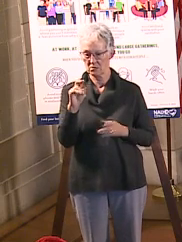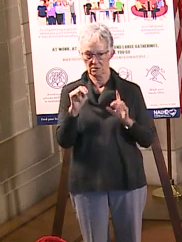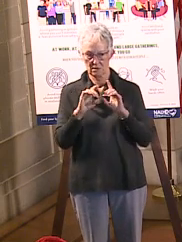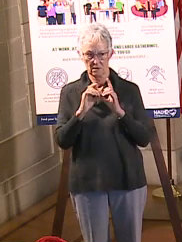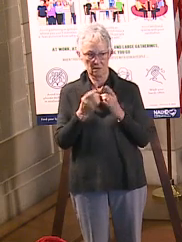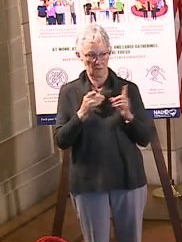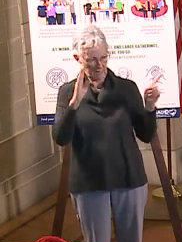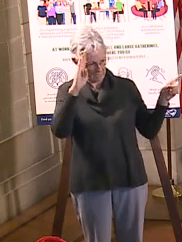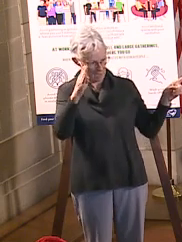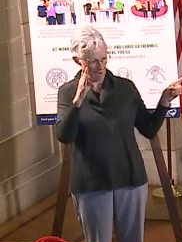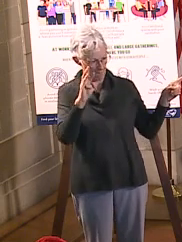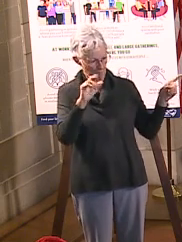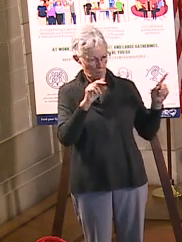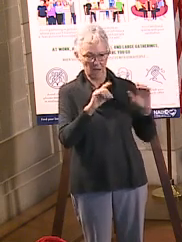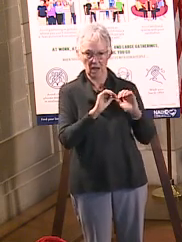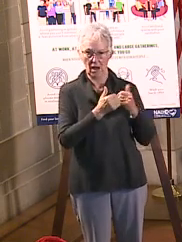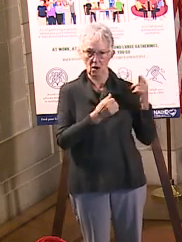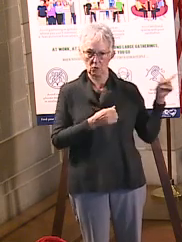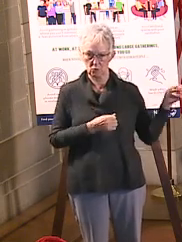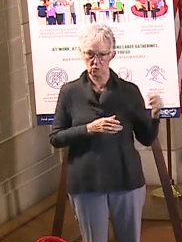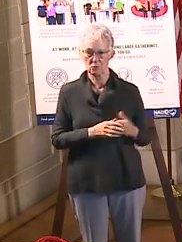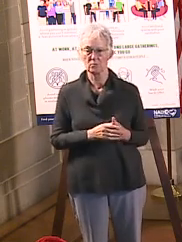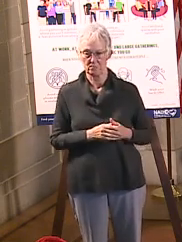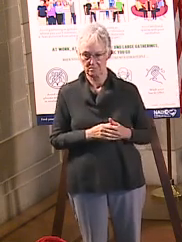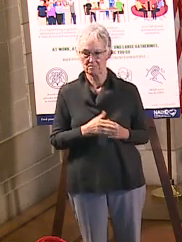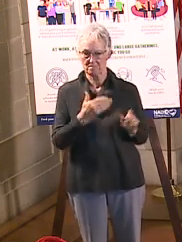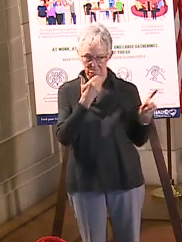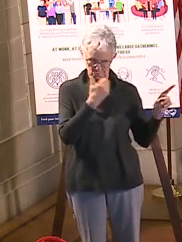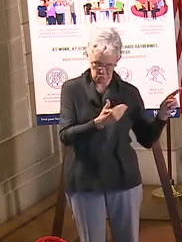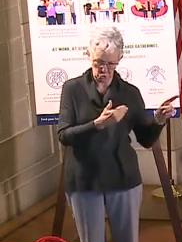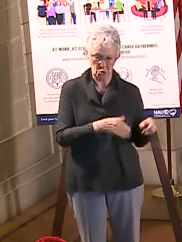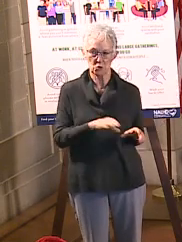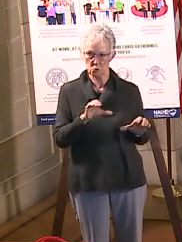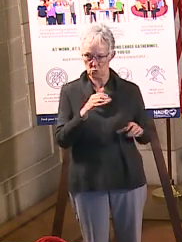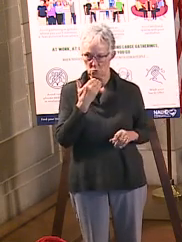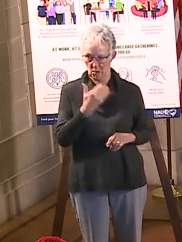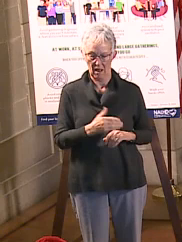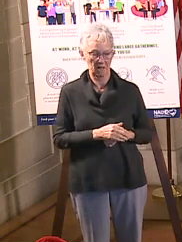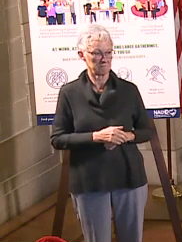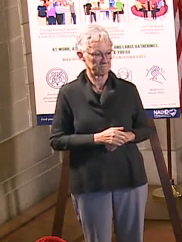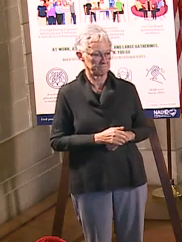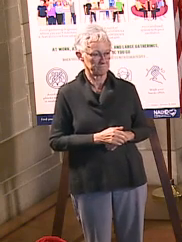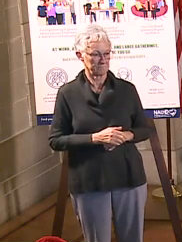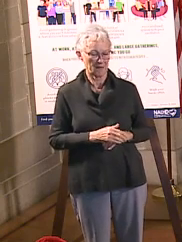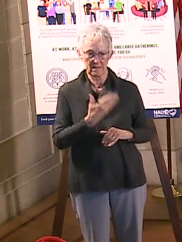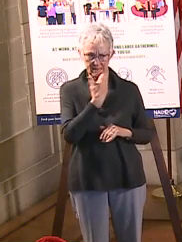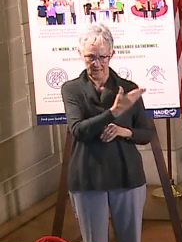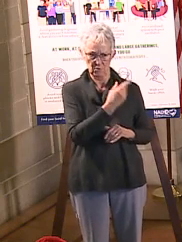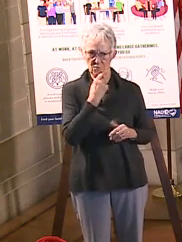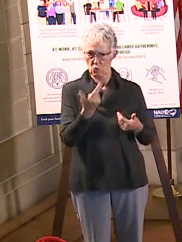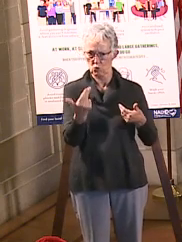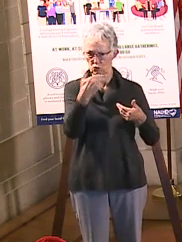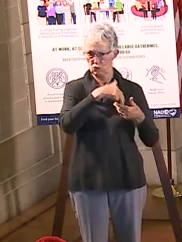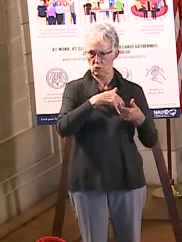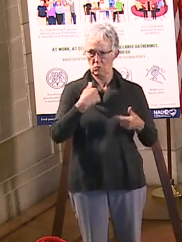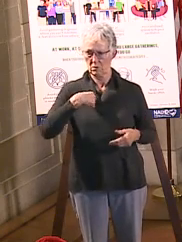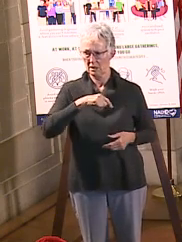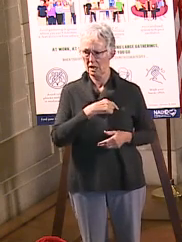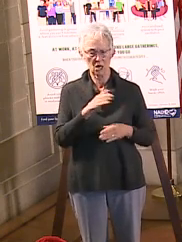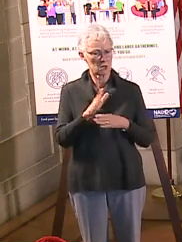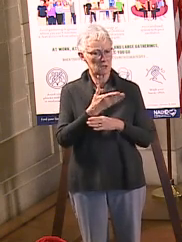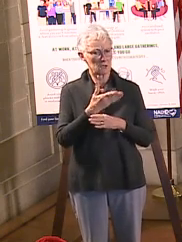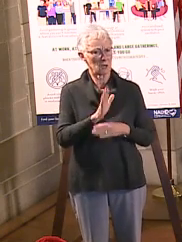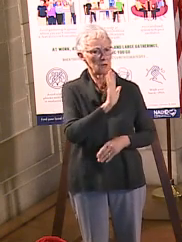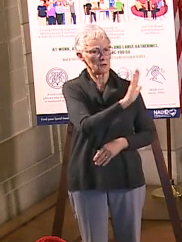How are you, Governor? I'm doing well, doing well. Thank you so much for joining us. Would you share your experience with